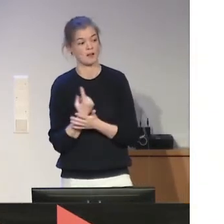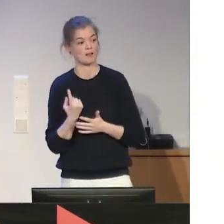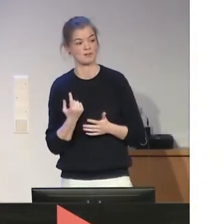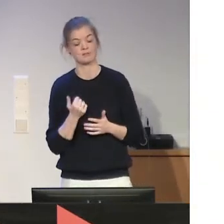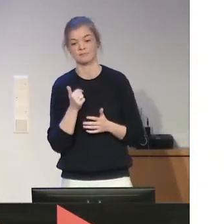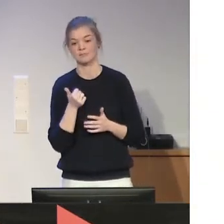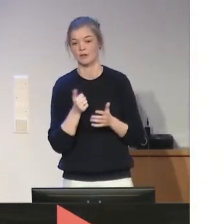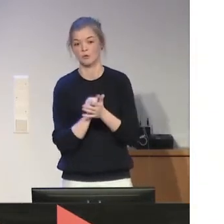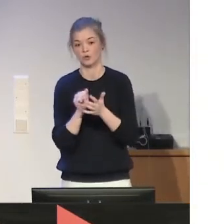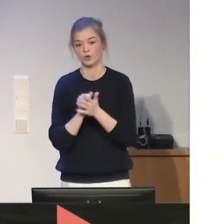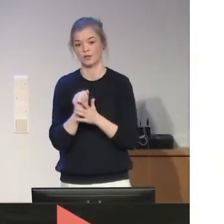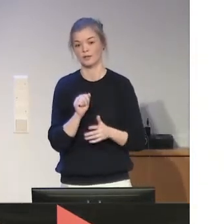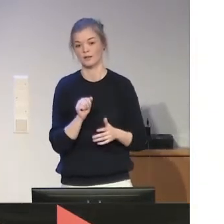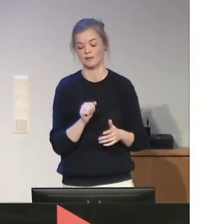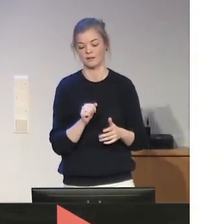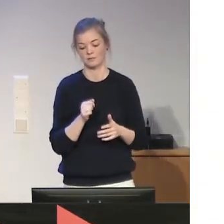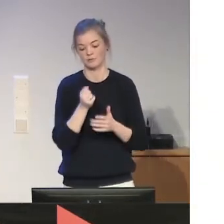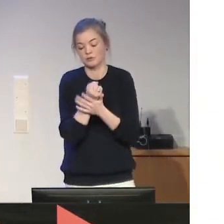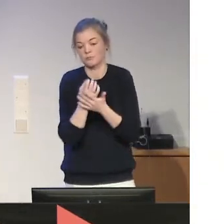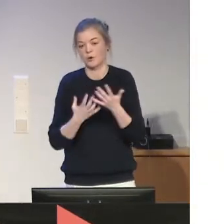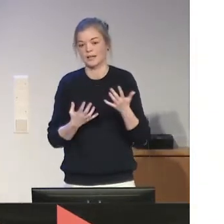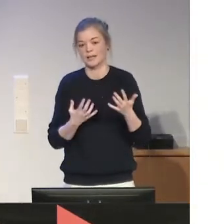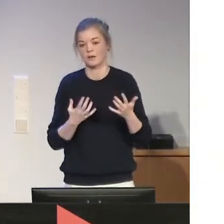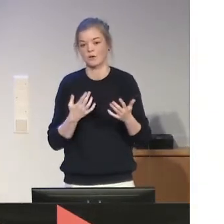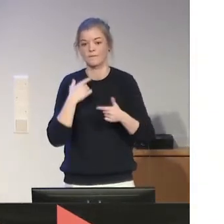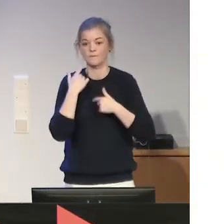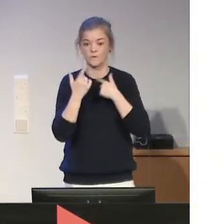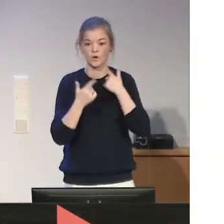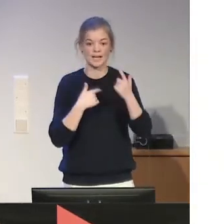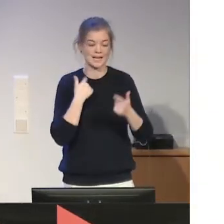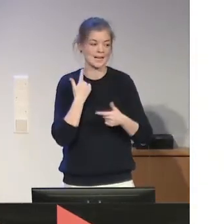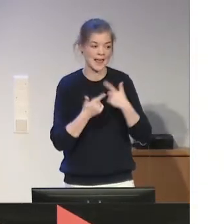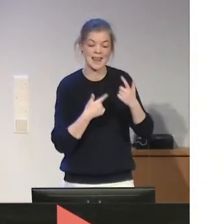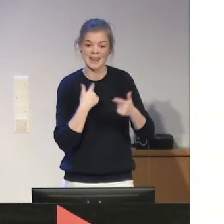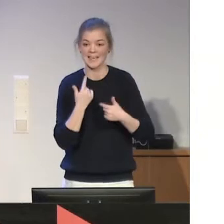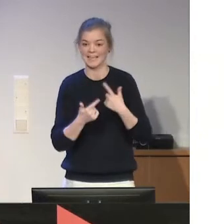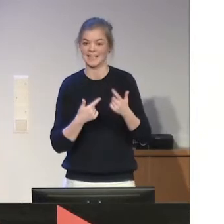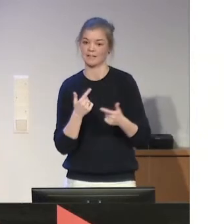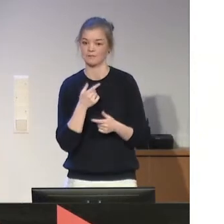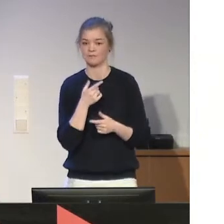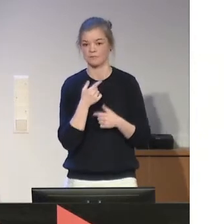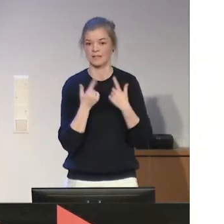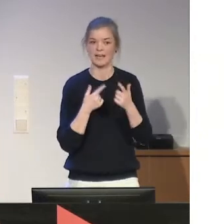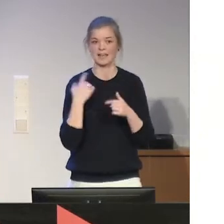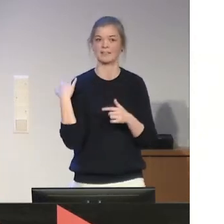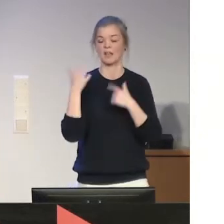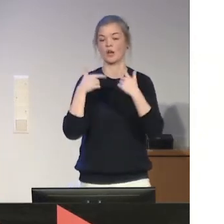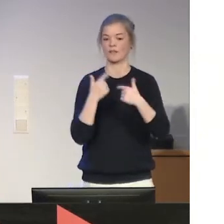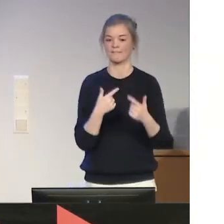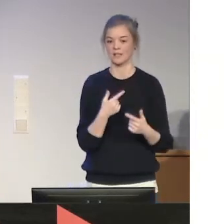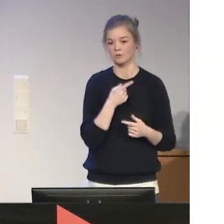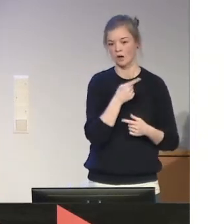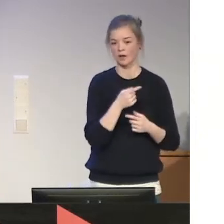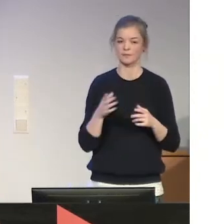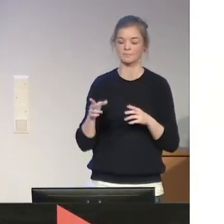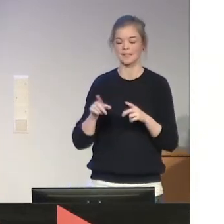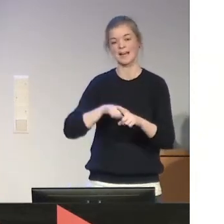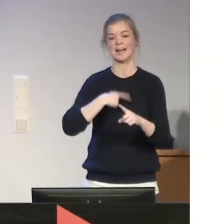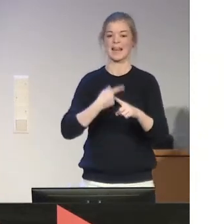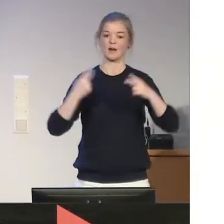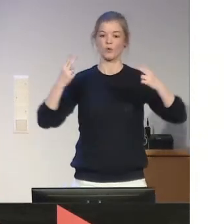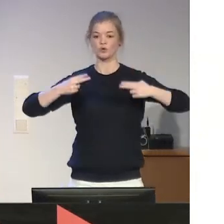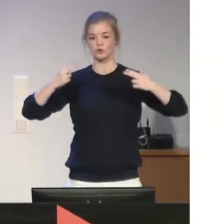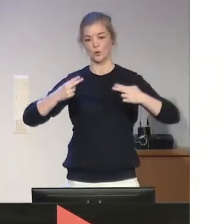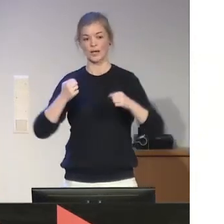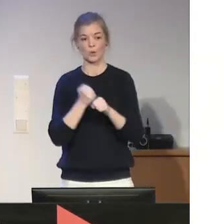a lot of you can see that by looking into this, looking at the real space, you actually can see that he is telling